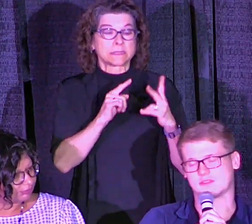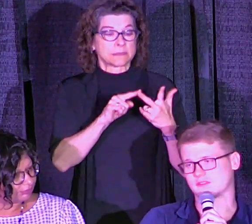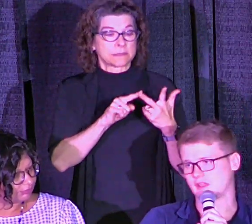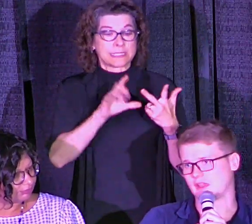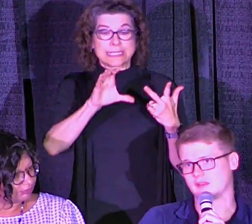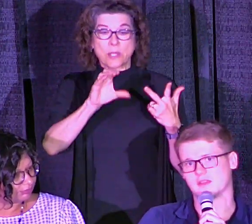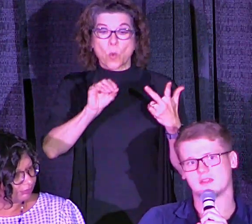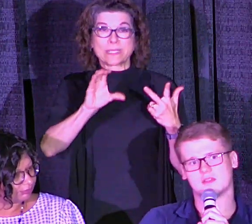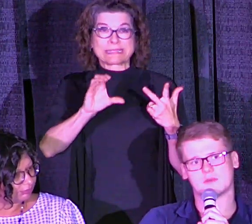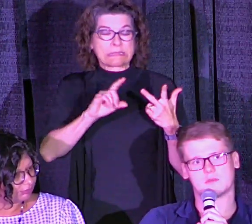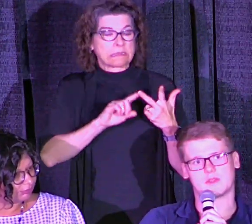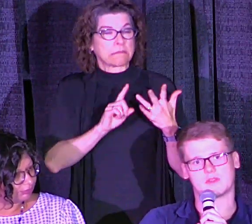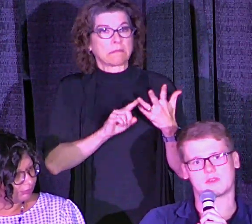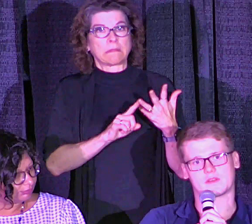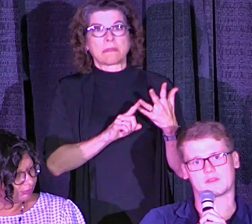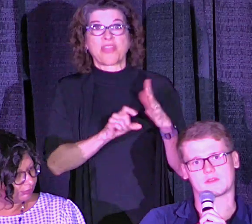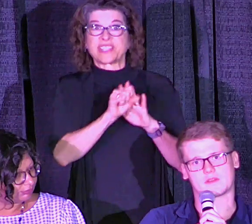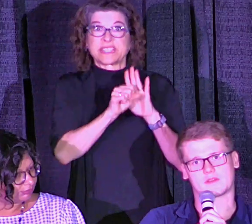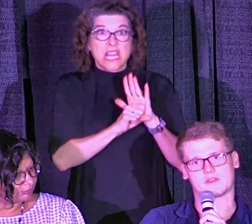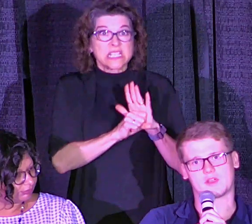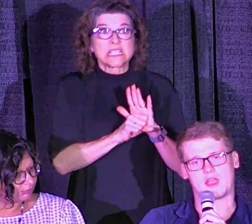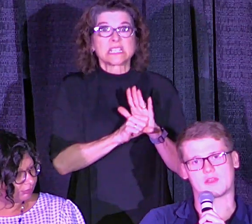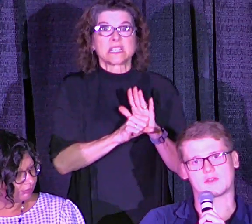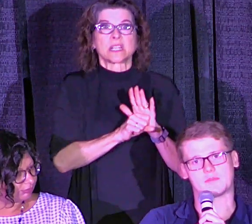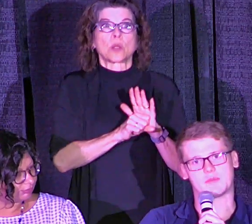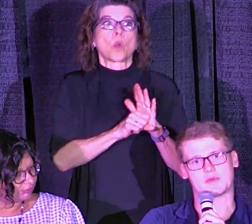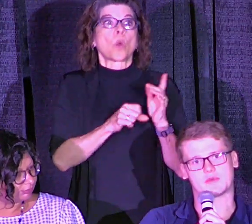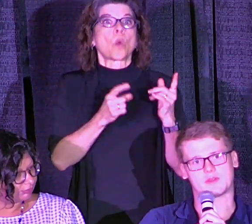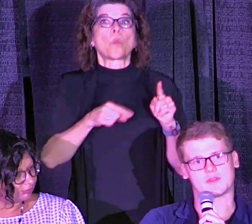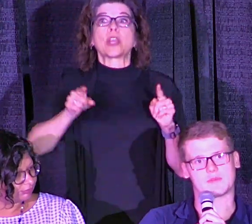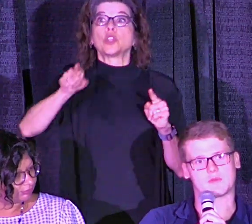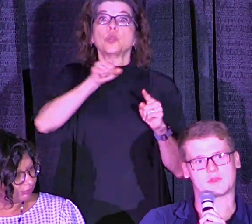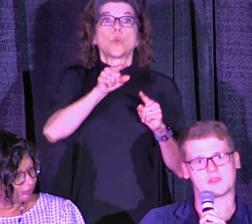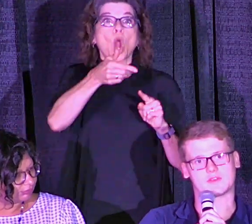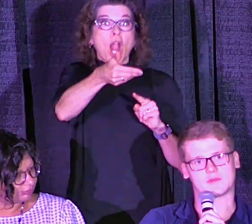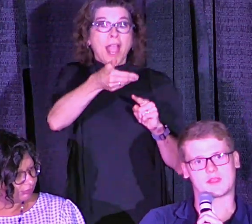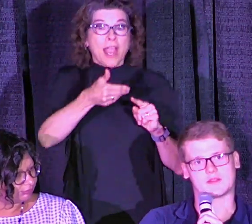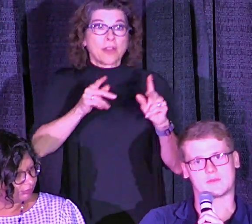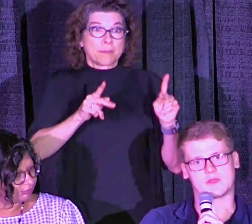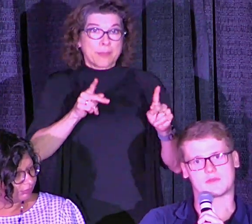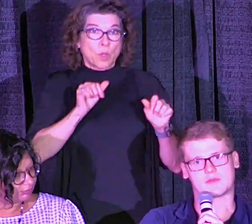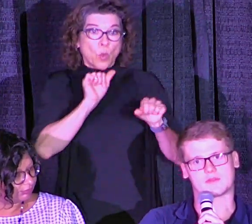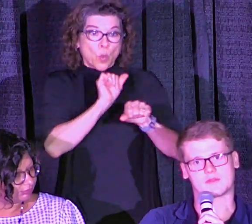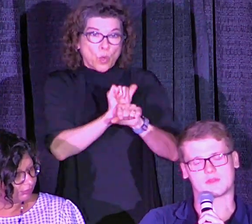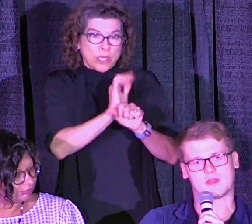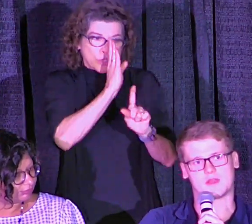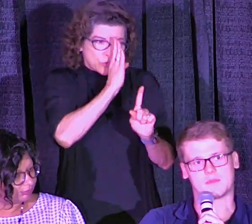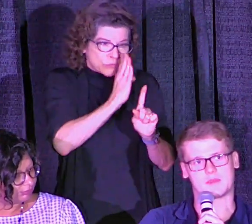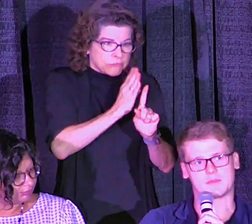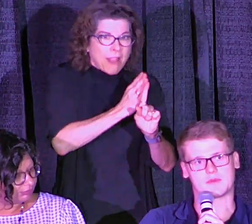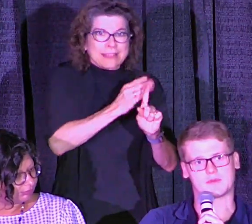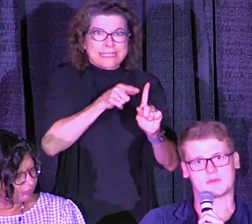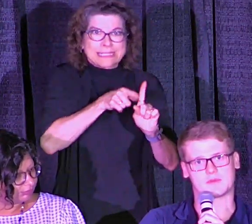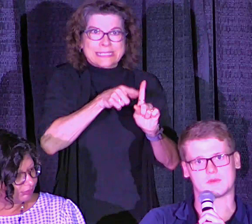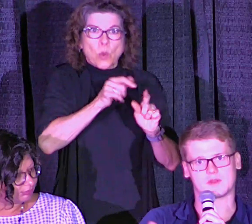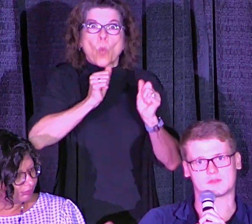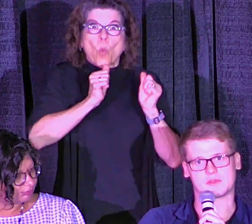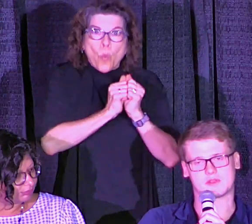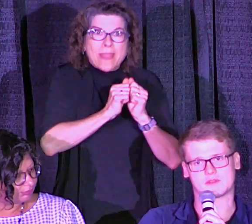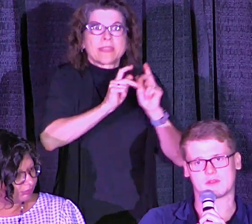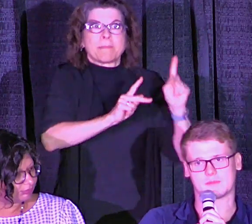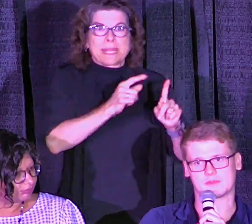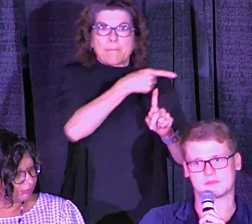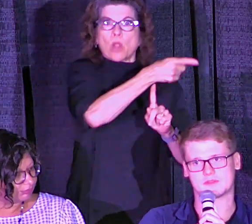COCs, the state, when you're hiring people who are going to be working directly with people who